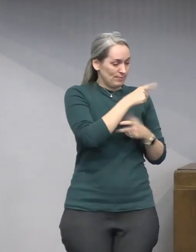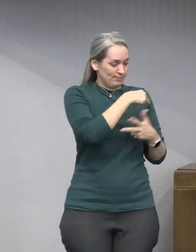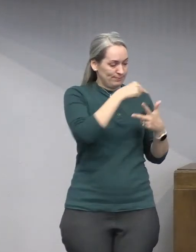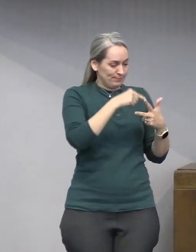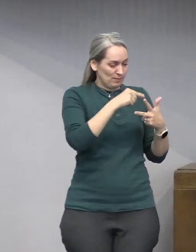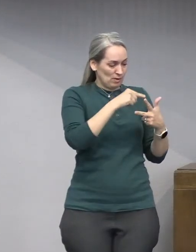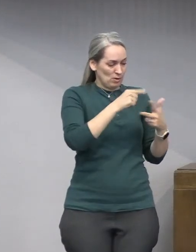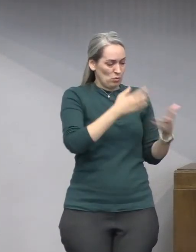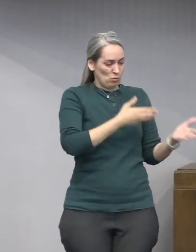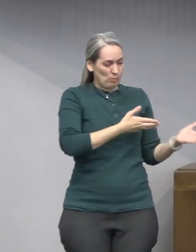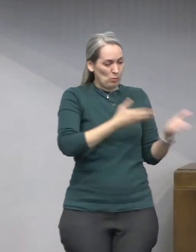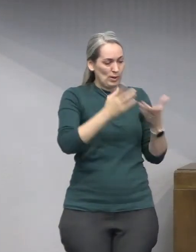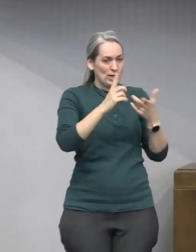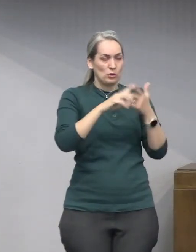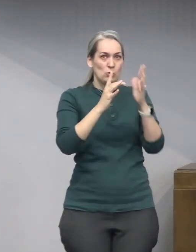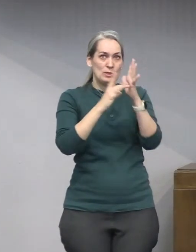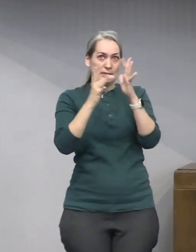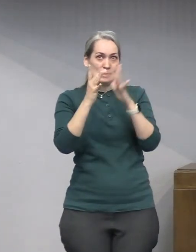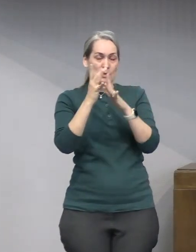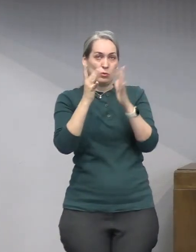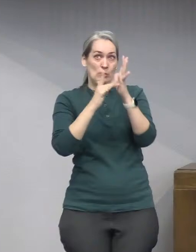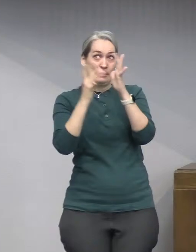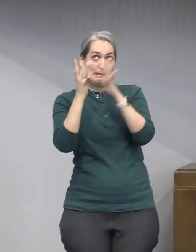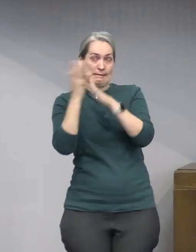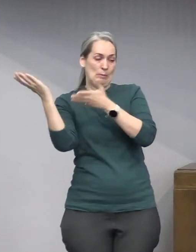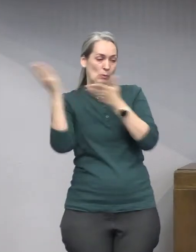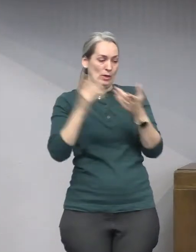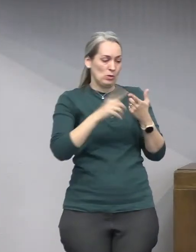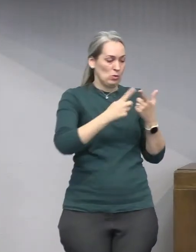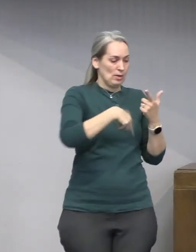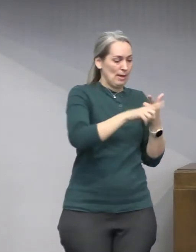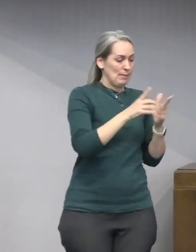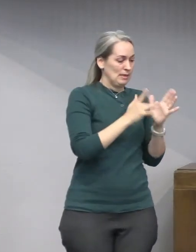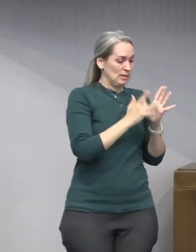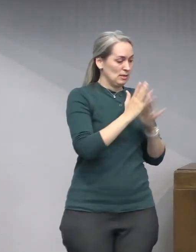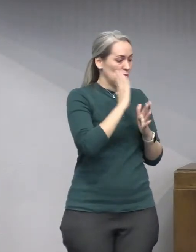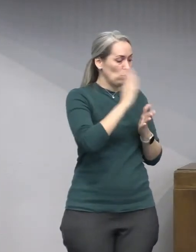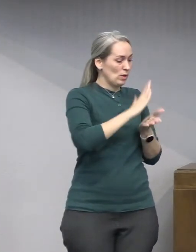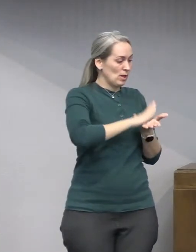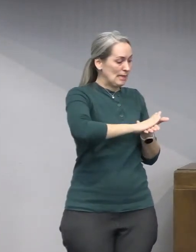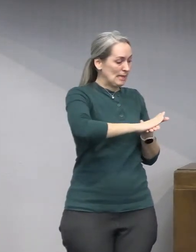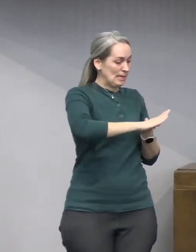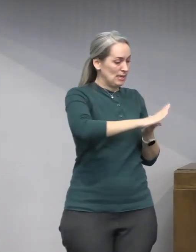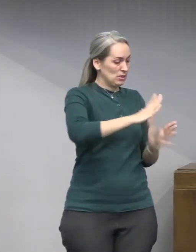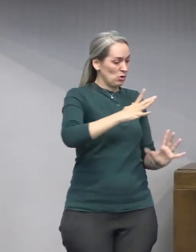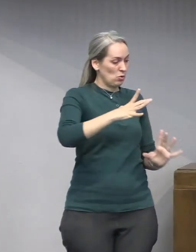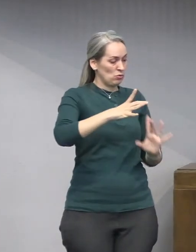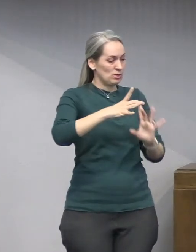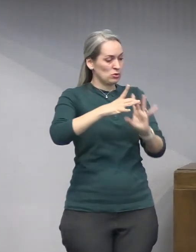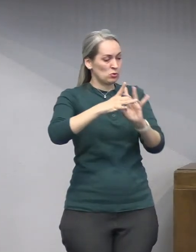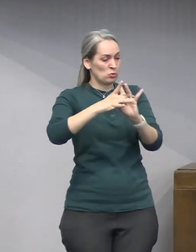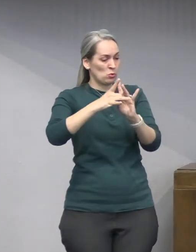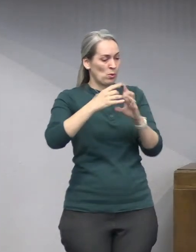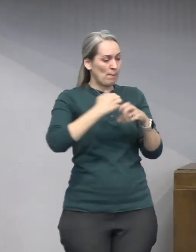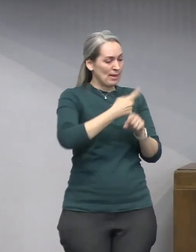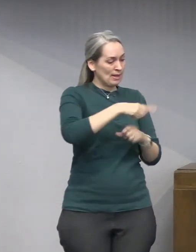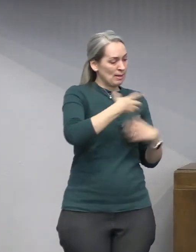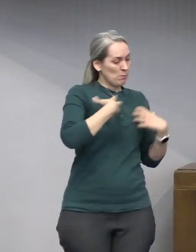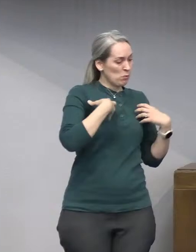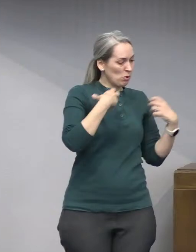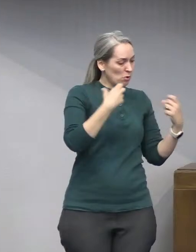Jesus, or bring Jesus to them, because he'll cleanse and restore and make them